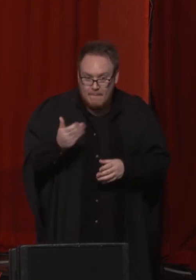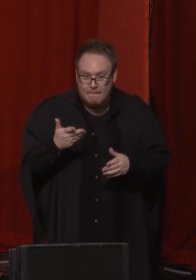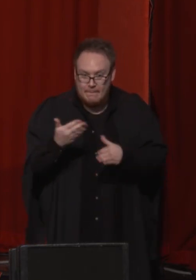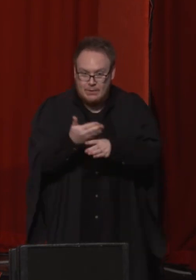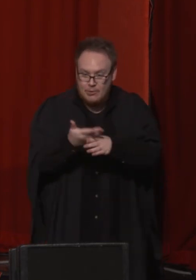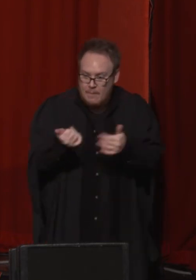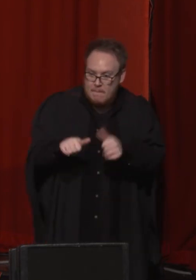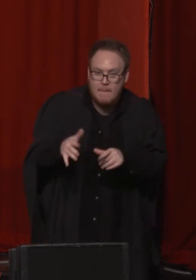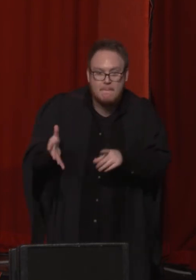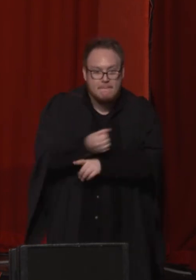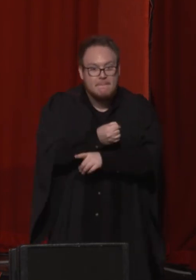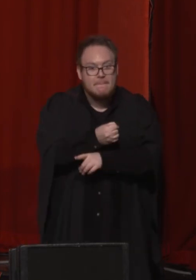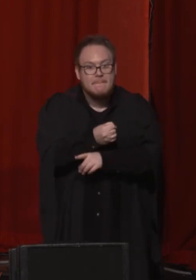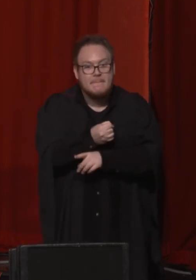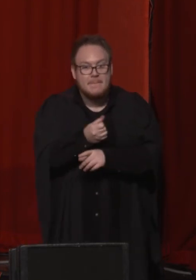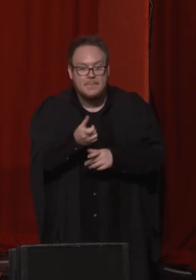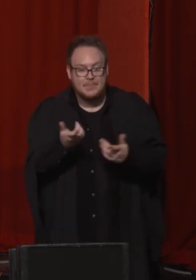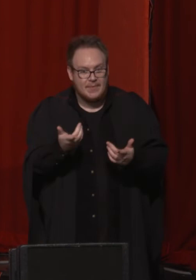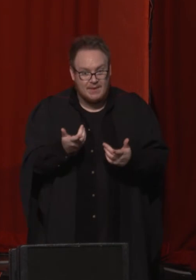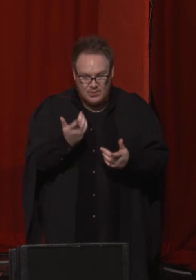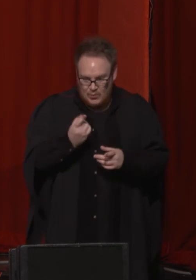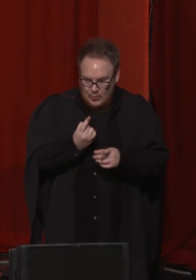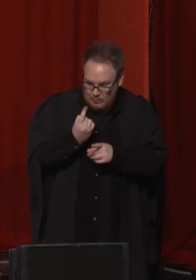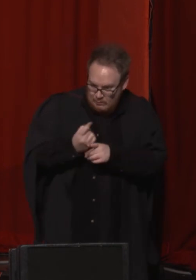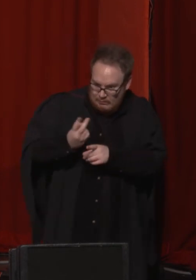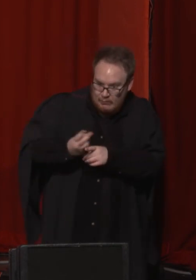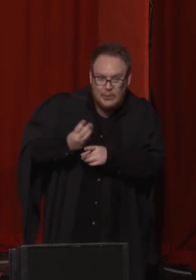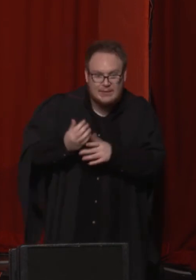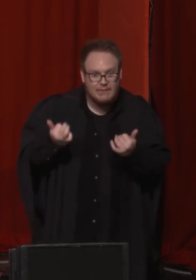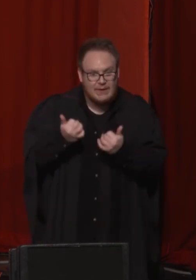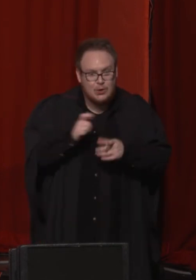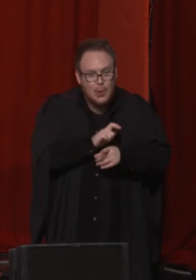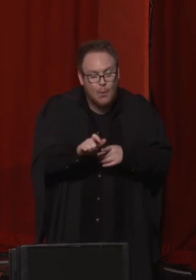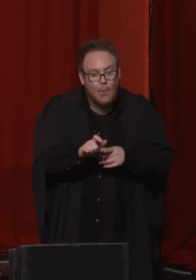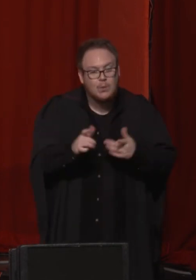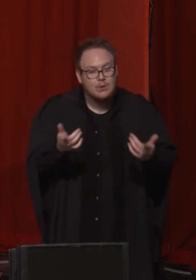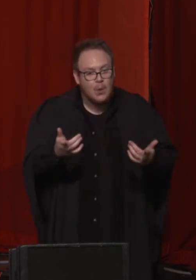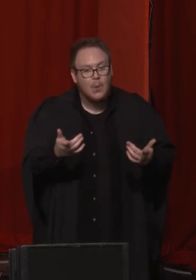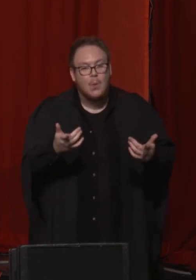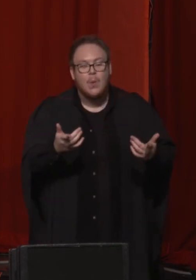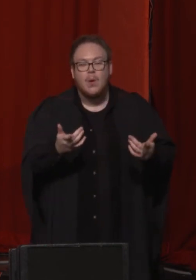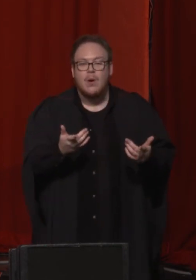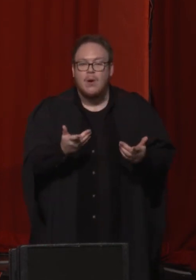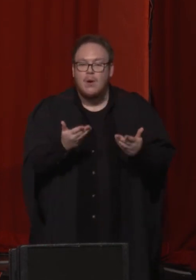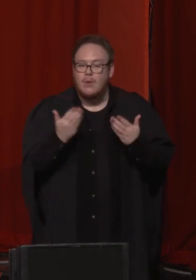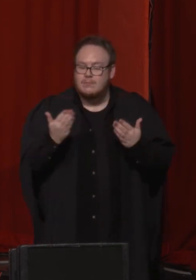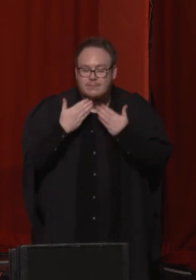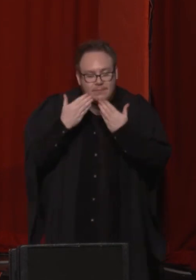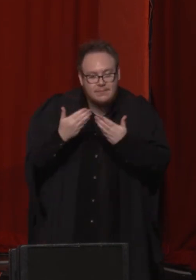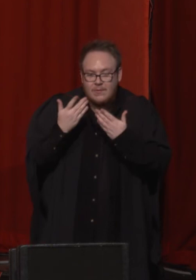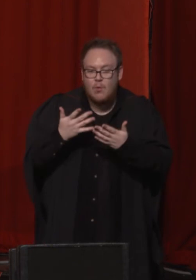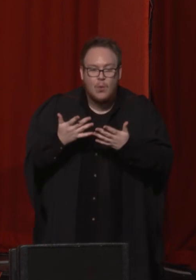biomedical scientist jobs within weeks of completing our course. We will all be forever grateful to the effort that has been put